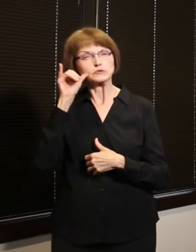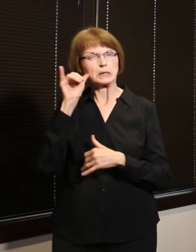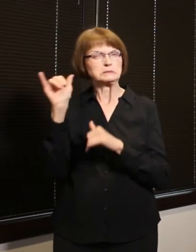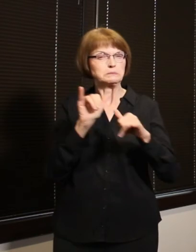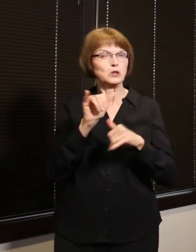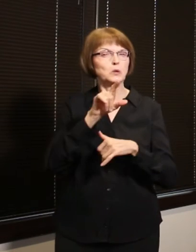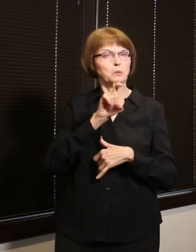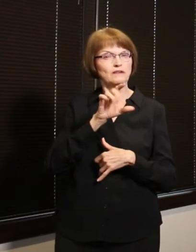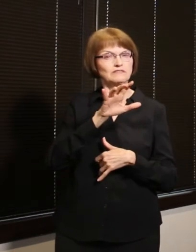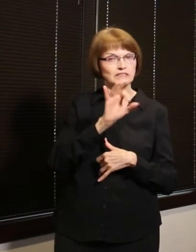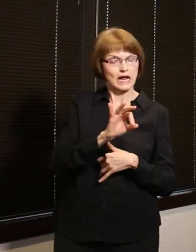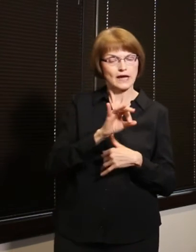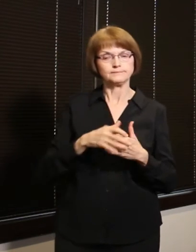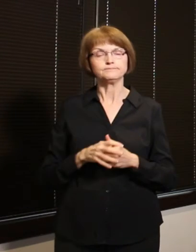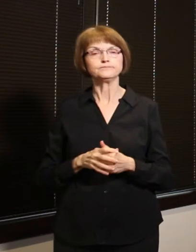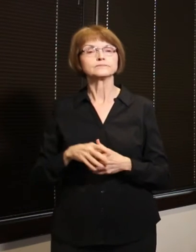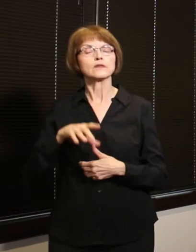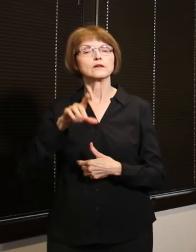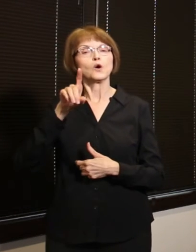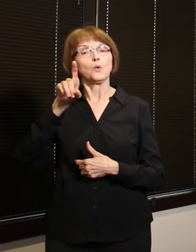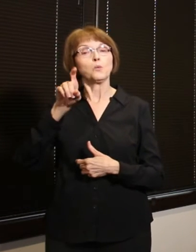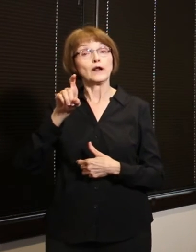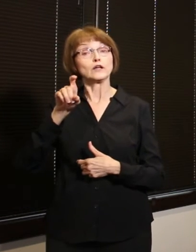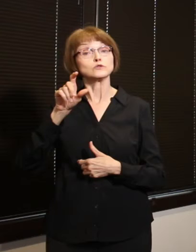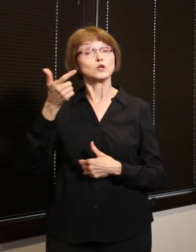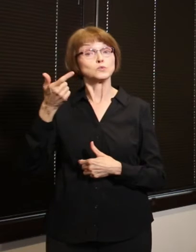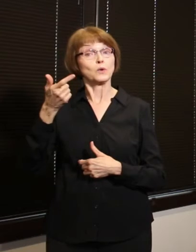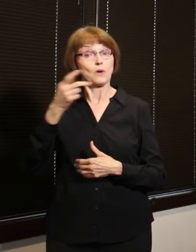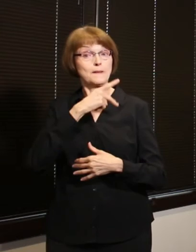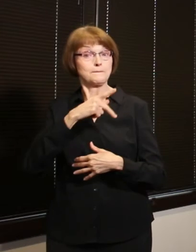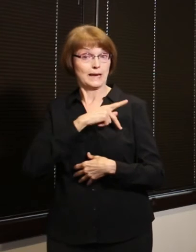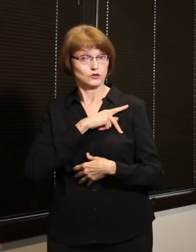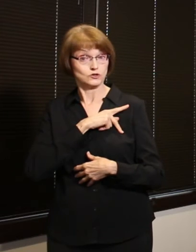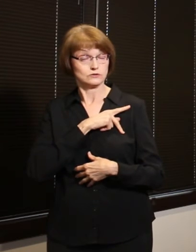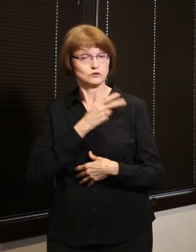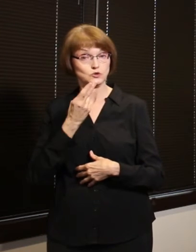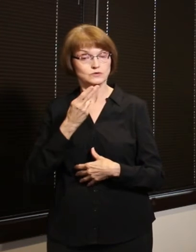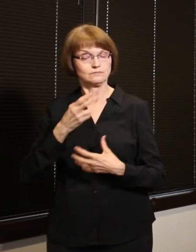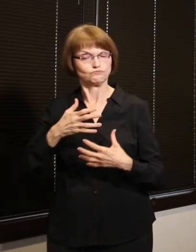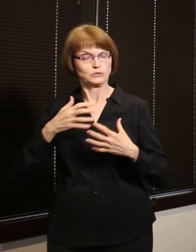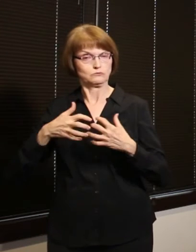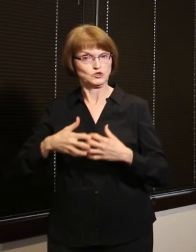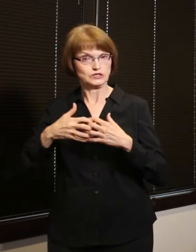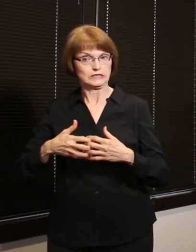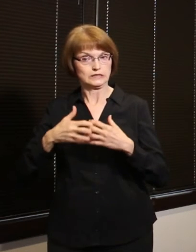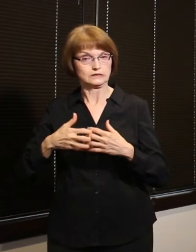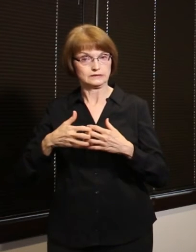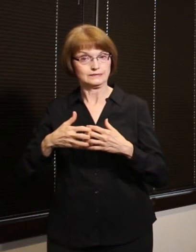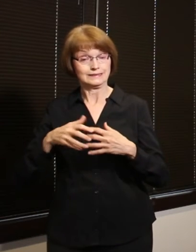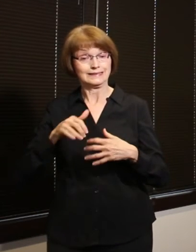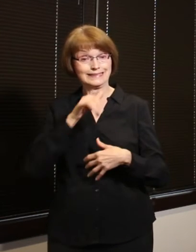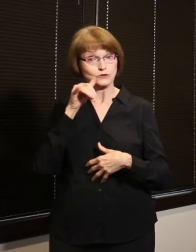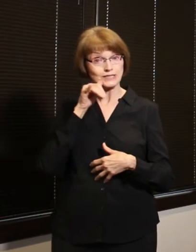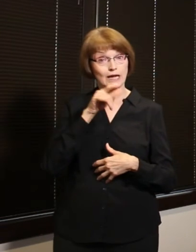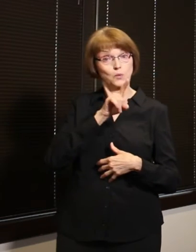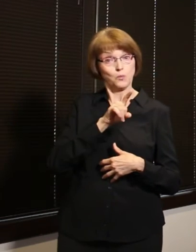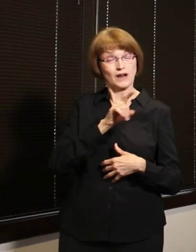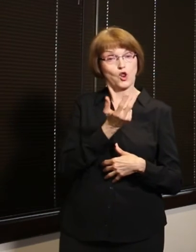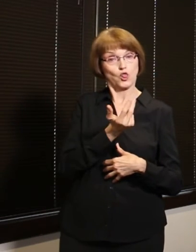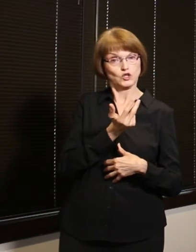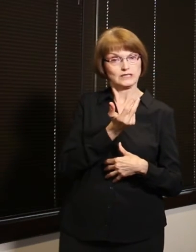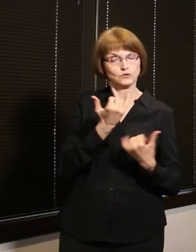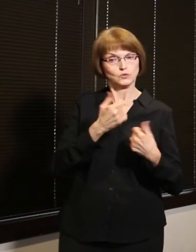159. And then we had 121 patients on ventilators, which was up from